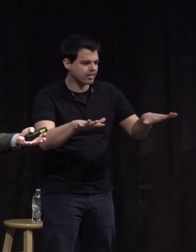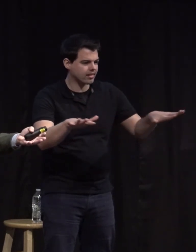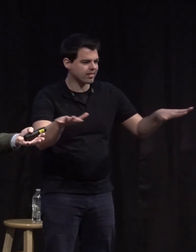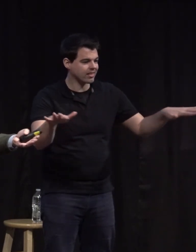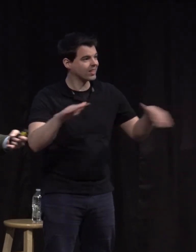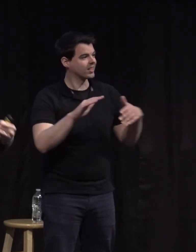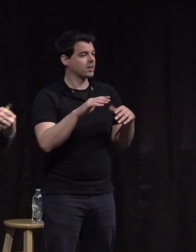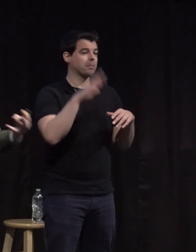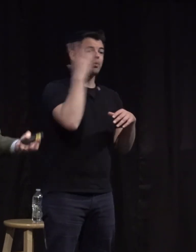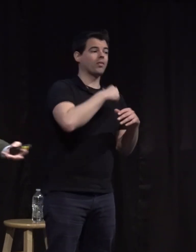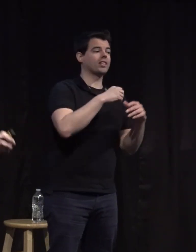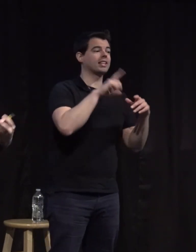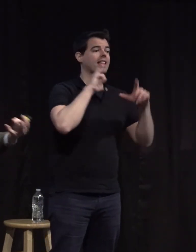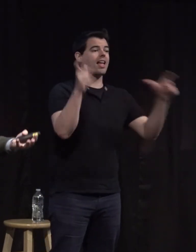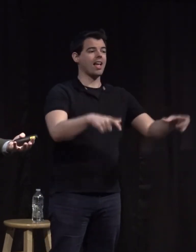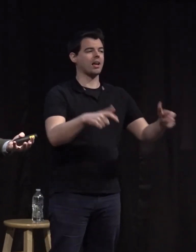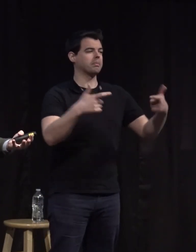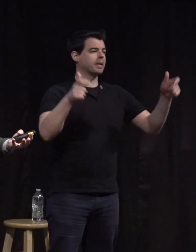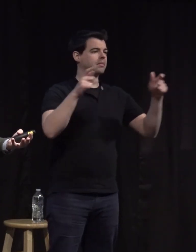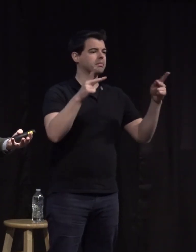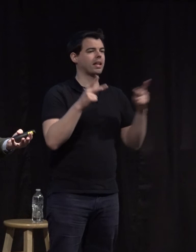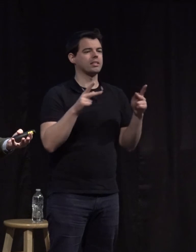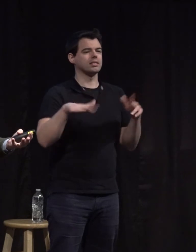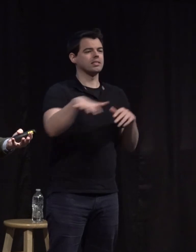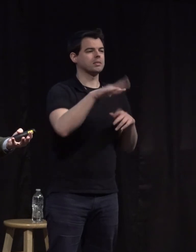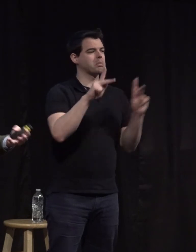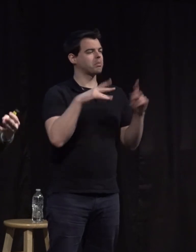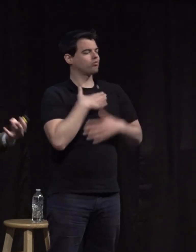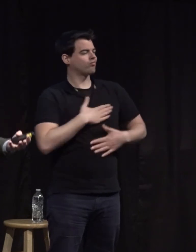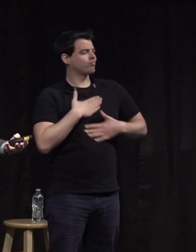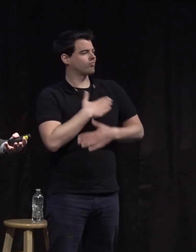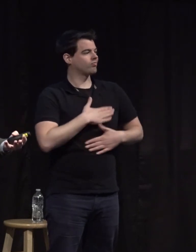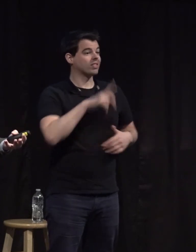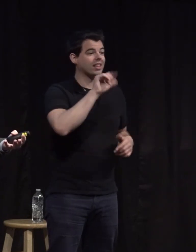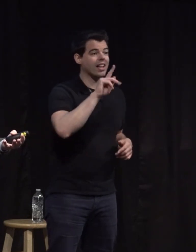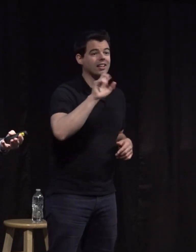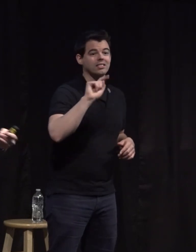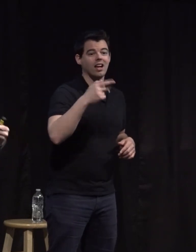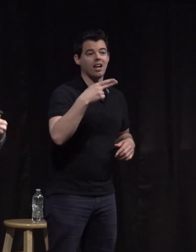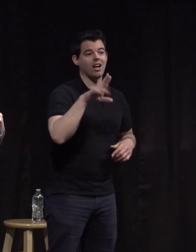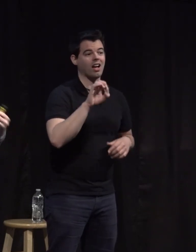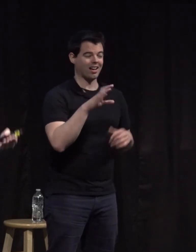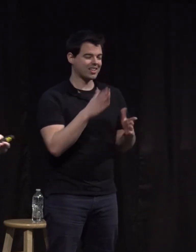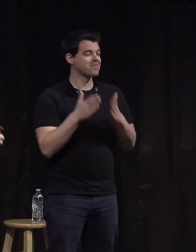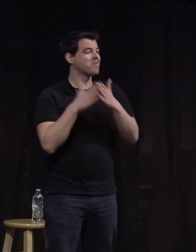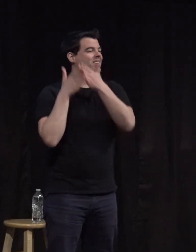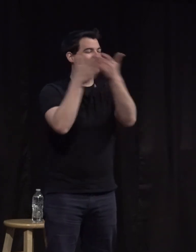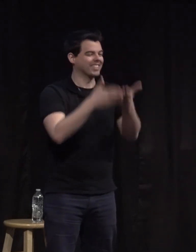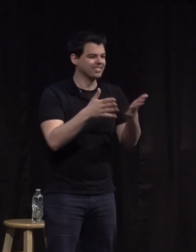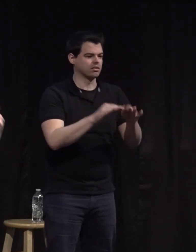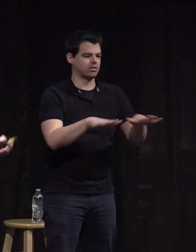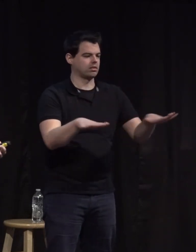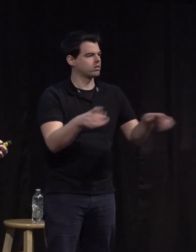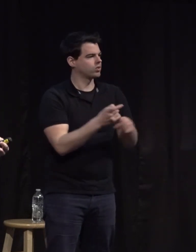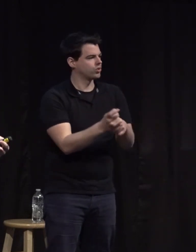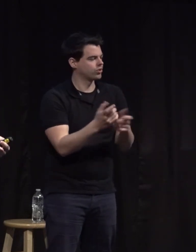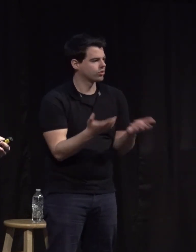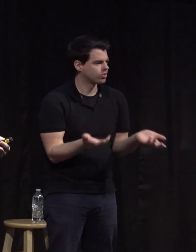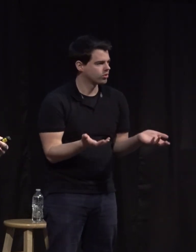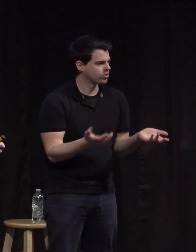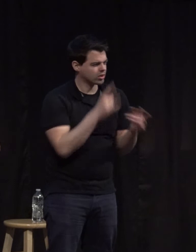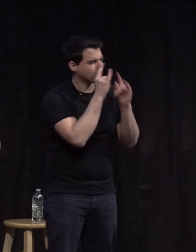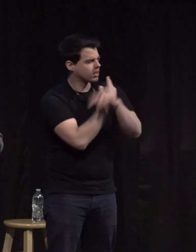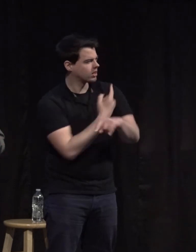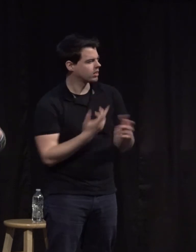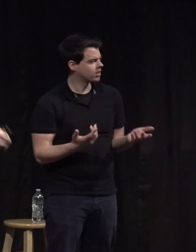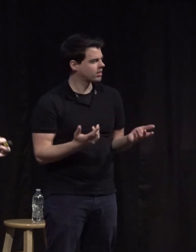matters. And nobody has ever really thought about this before. Not in this way. So we're at the beginning of this recognition